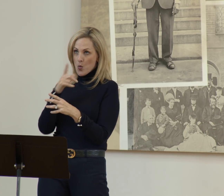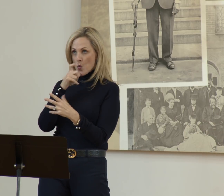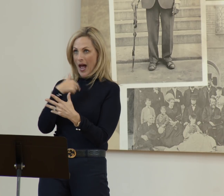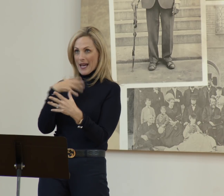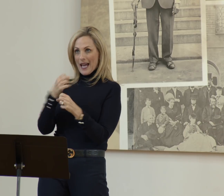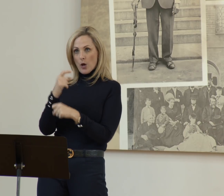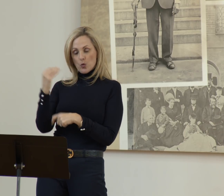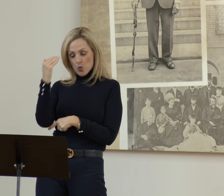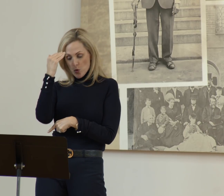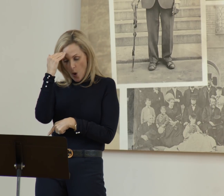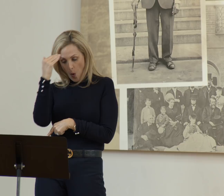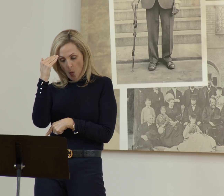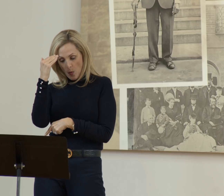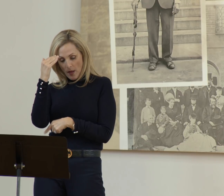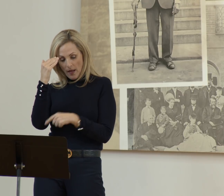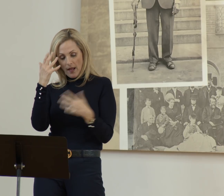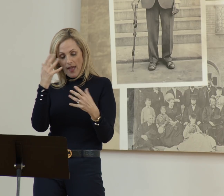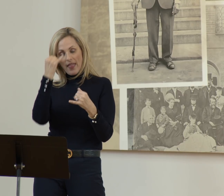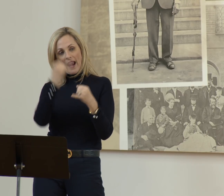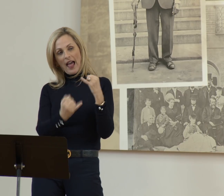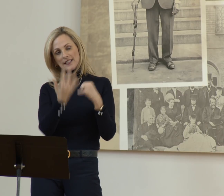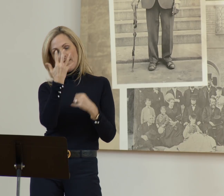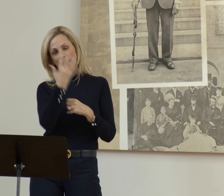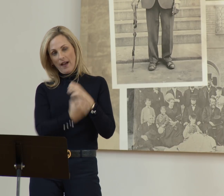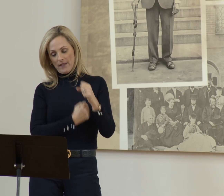These stories go much deeper than that.